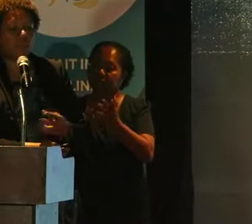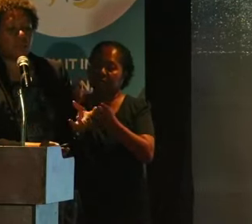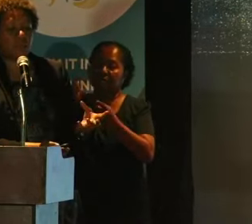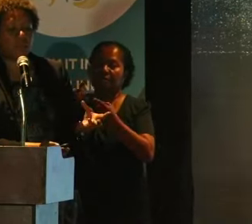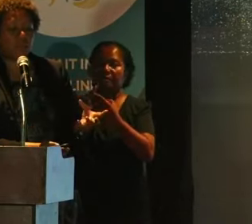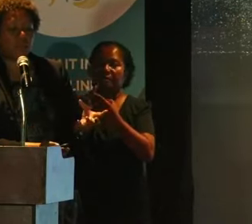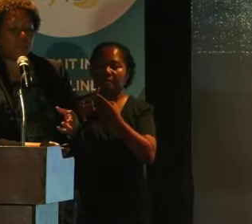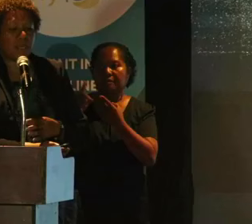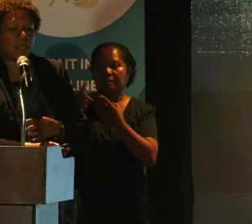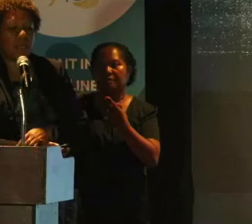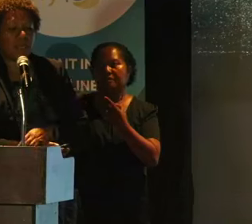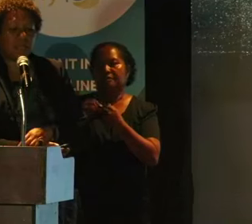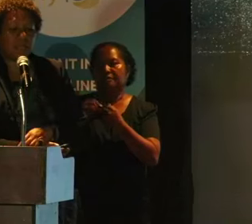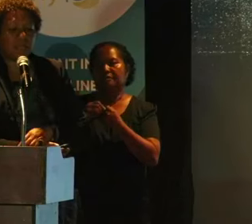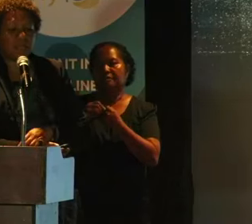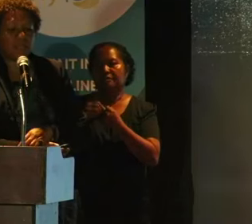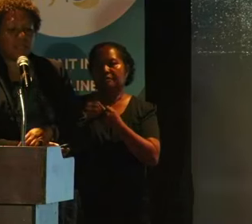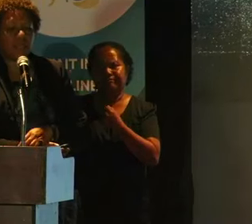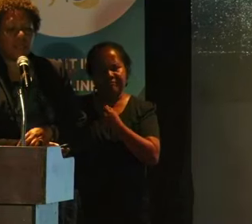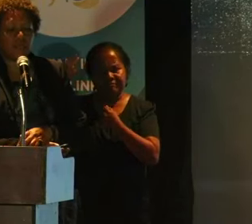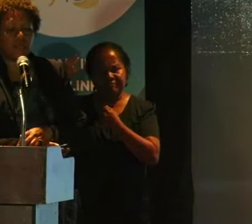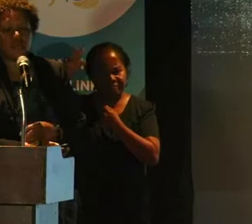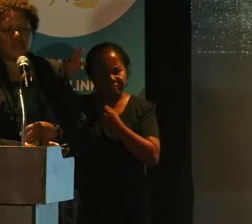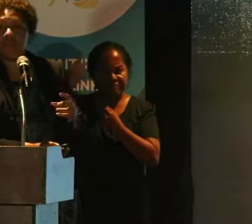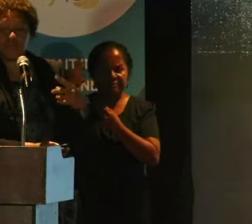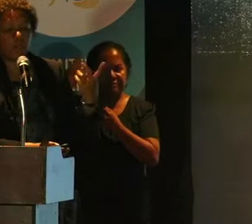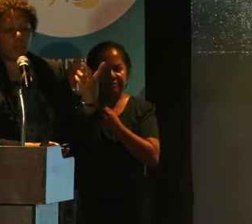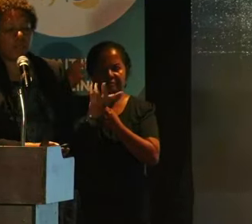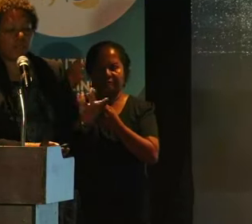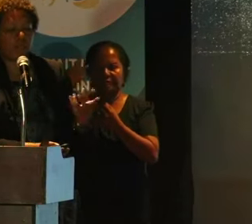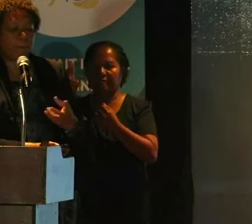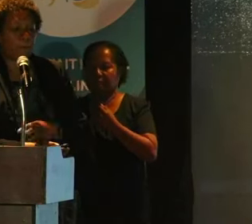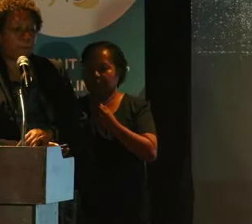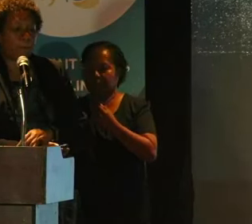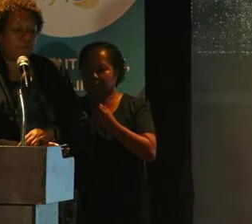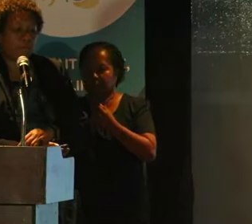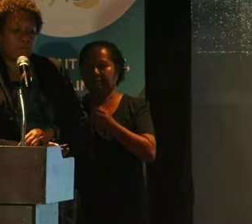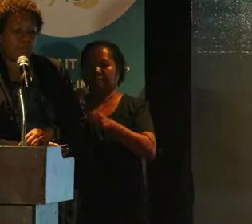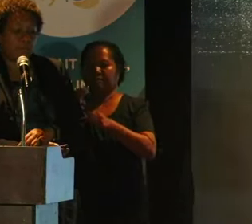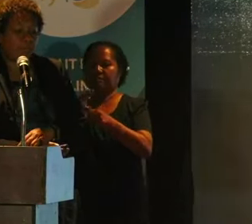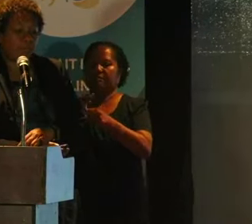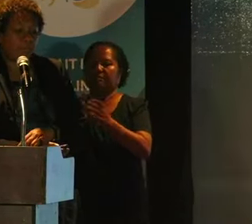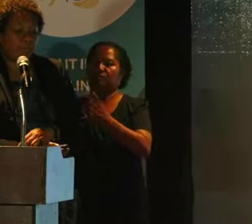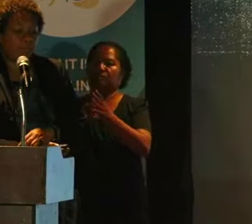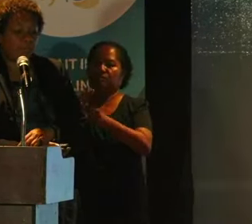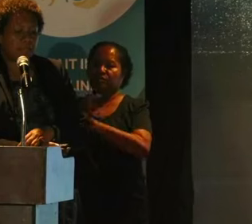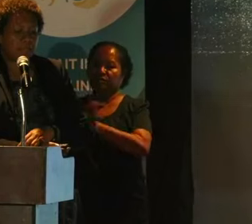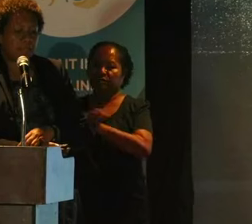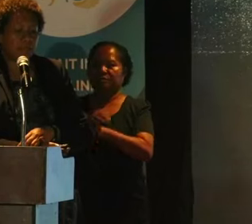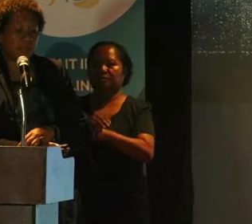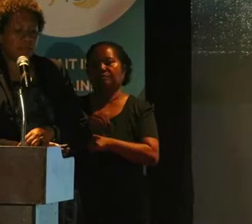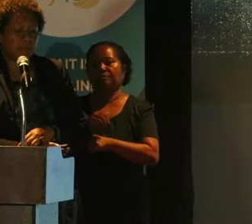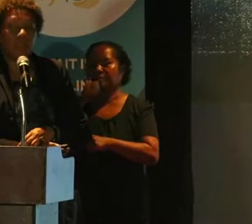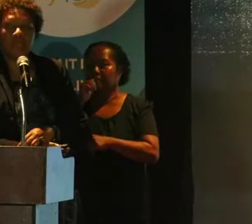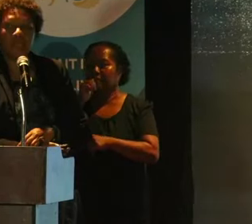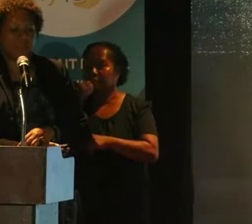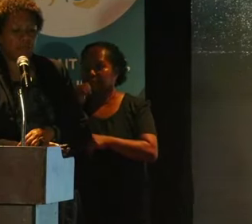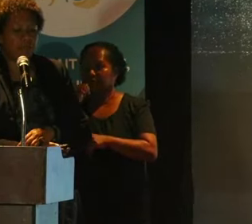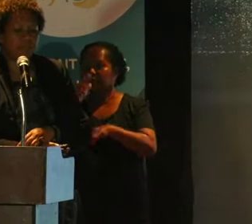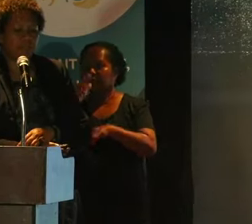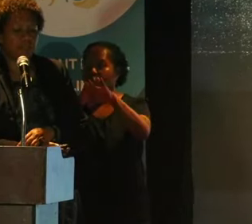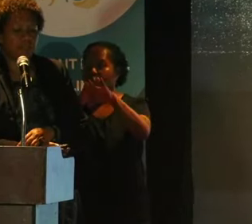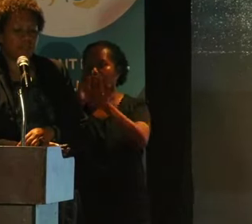December. For a barbershop, it's valid until 30th of June the following year. For liquor licenses, full